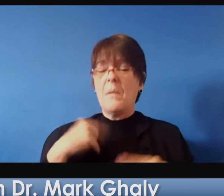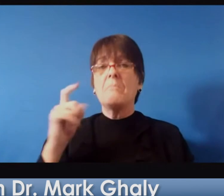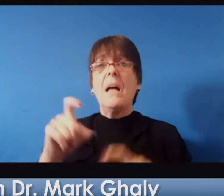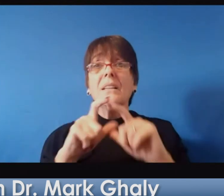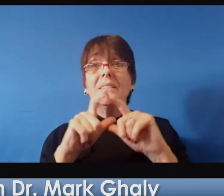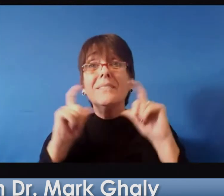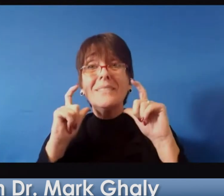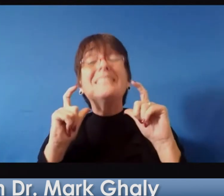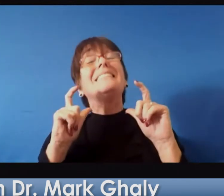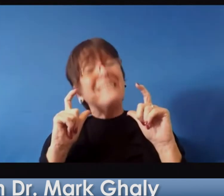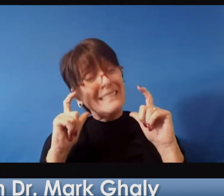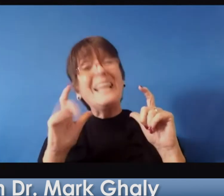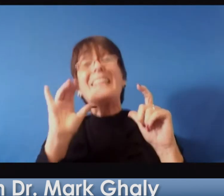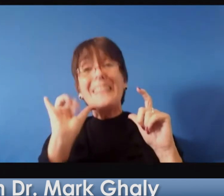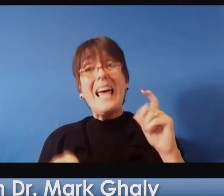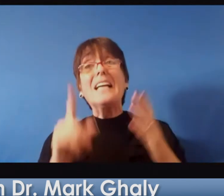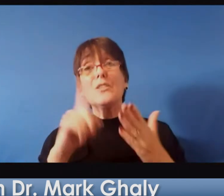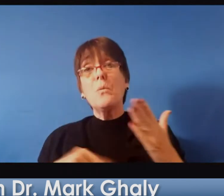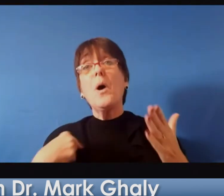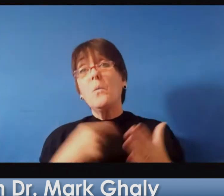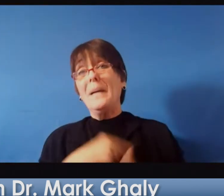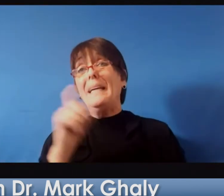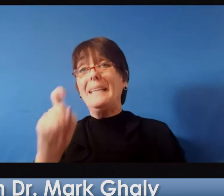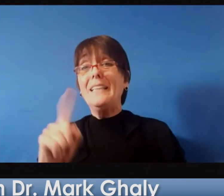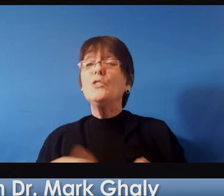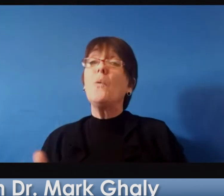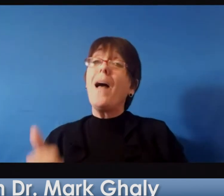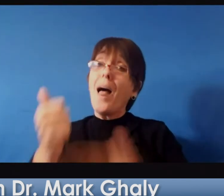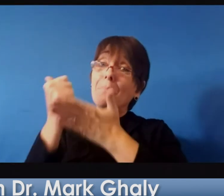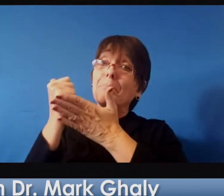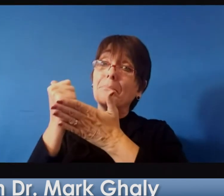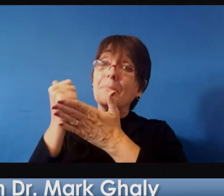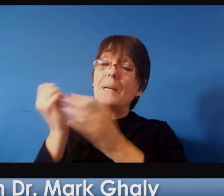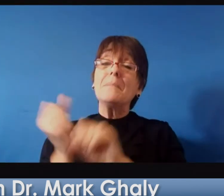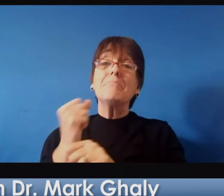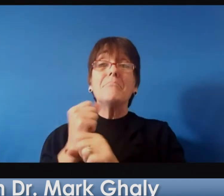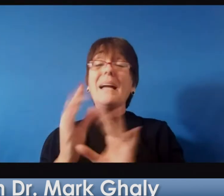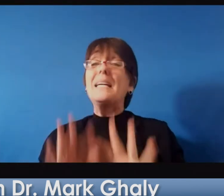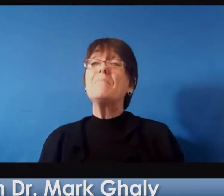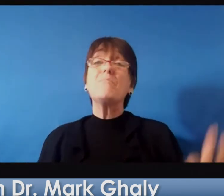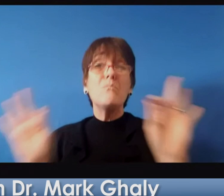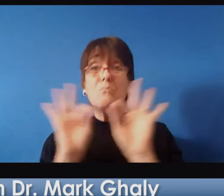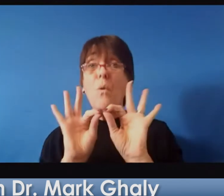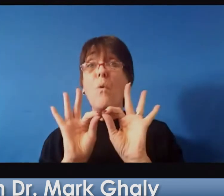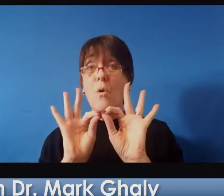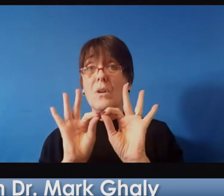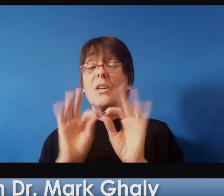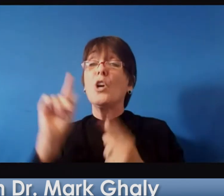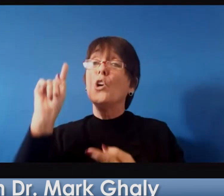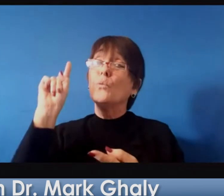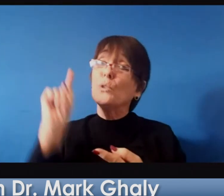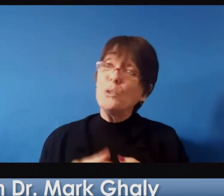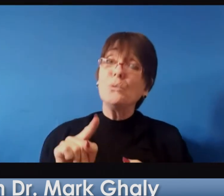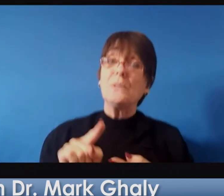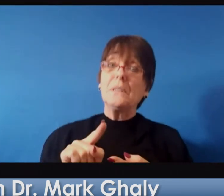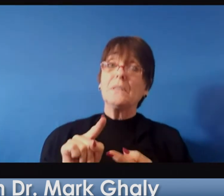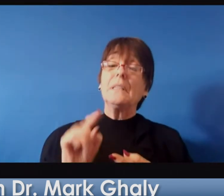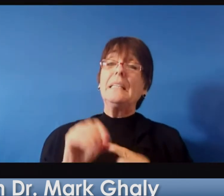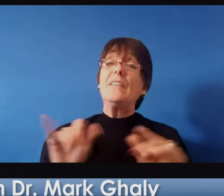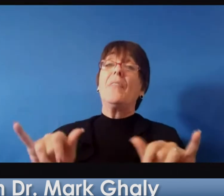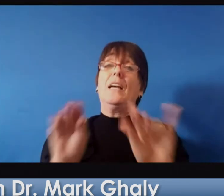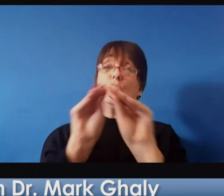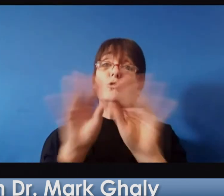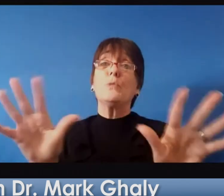it's exactly the kind of thing that can help make a important, even if incremental, reduction in